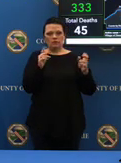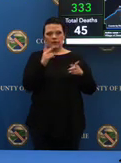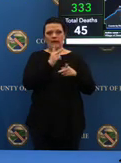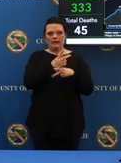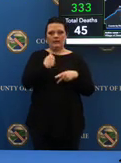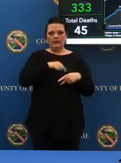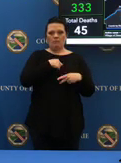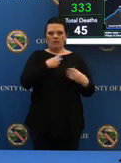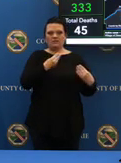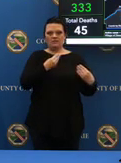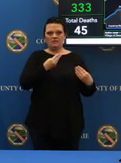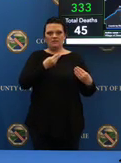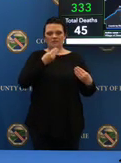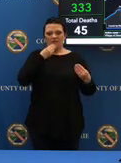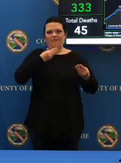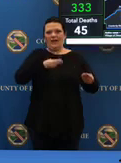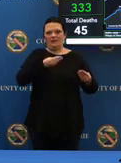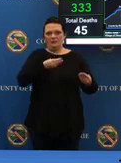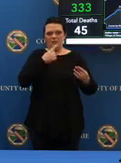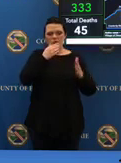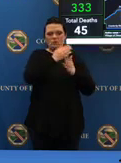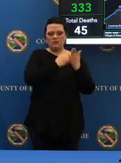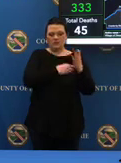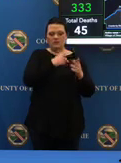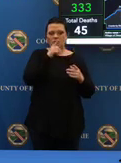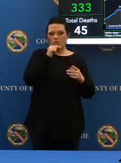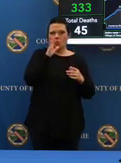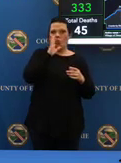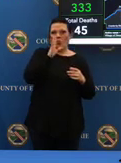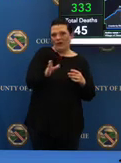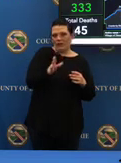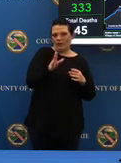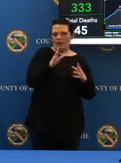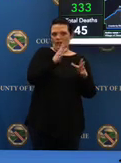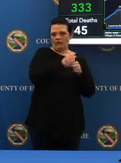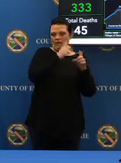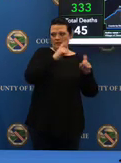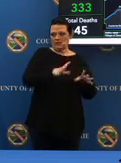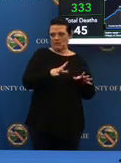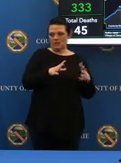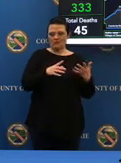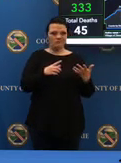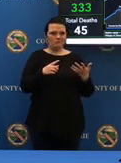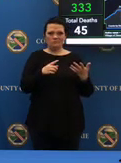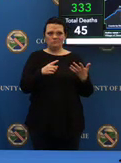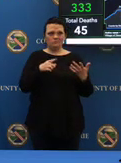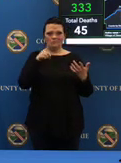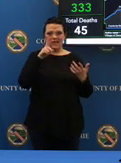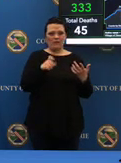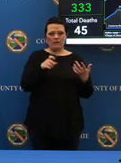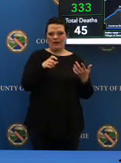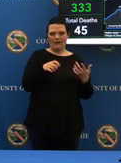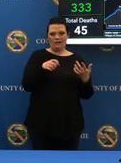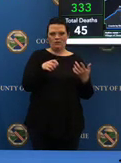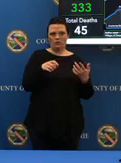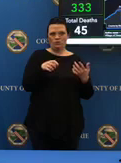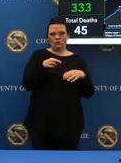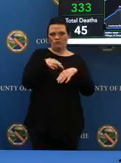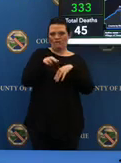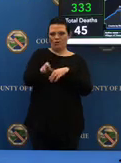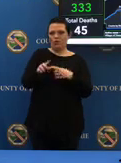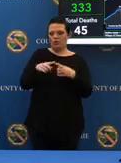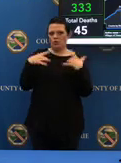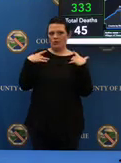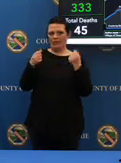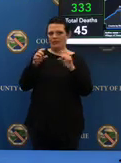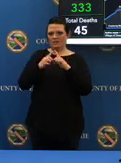all fed, to the list of people who will get tested? I'd really have to defer to the health department. I know we have guidance from the